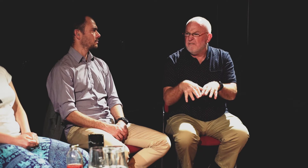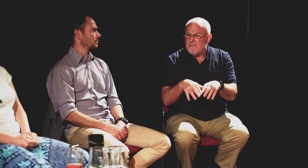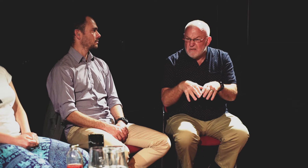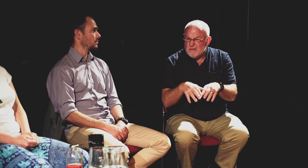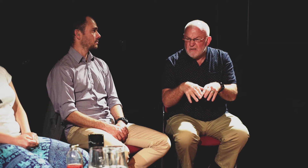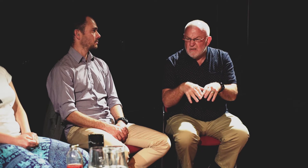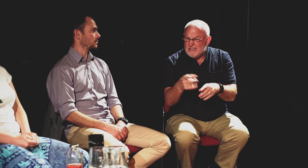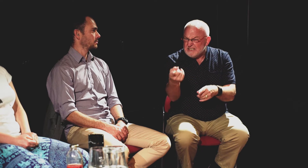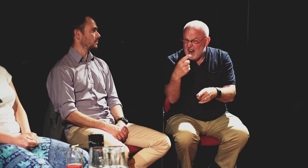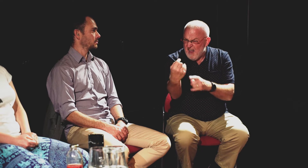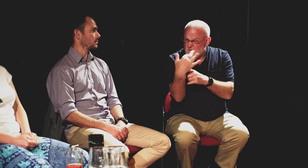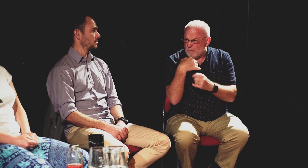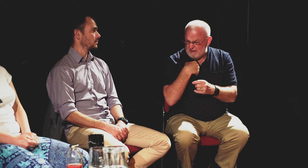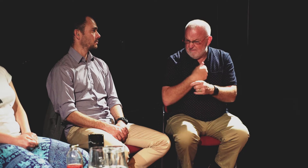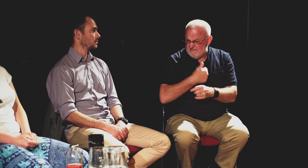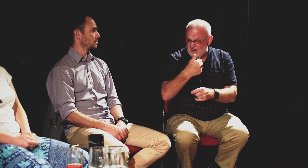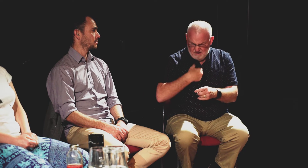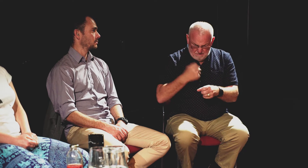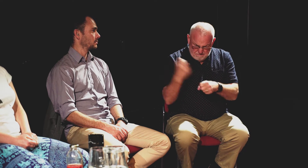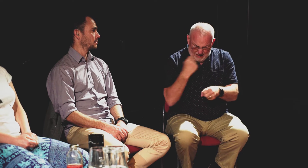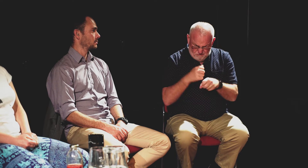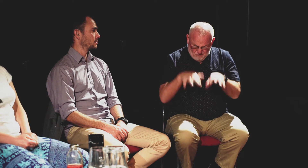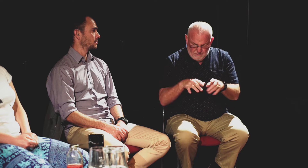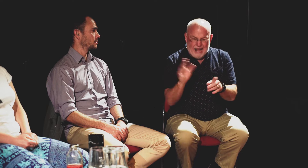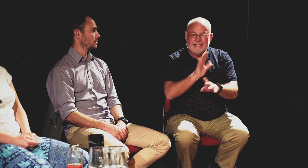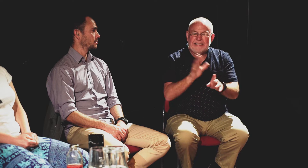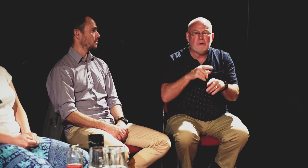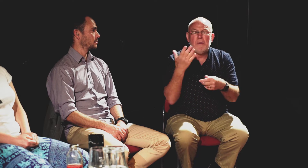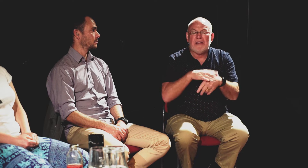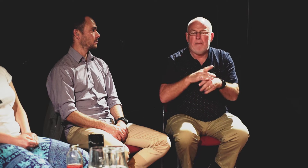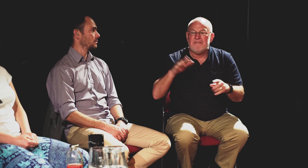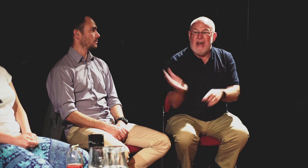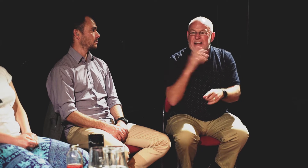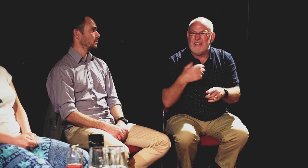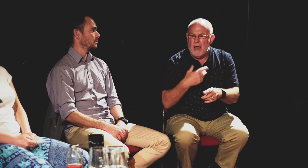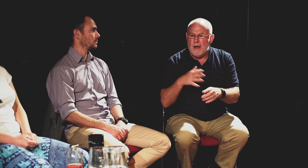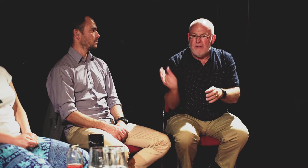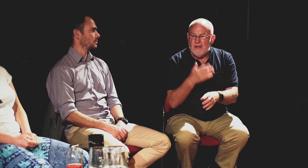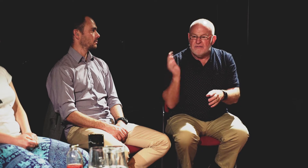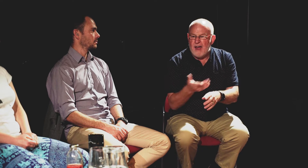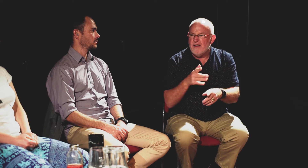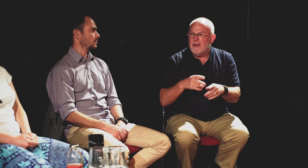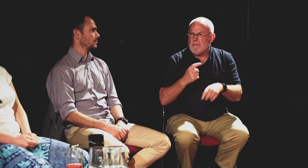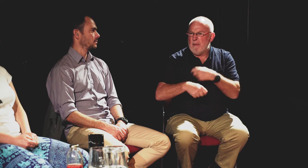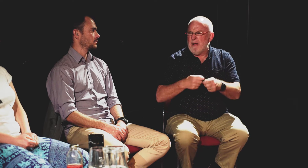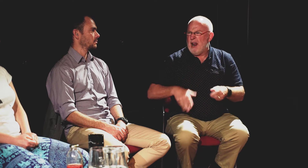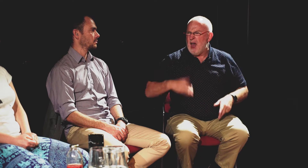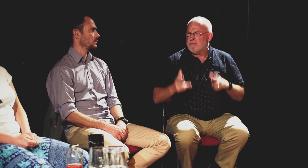perfect, it could be a bit rough. And so they influenced and said, I thought, no, I want to make it really nice. They said, oh no, you've got to move faster than this, you've got to get this thing done.